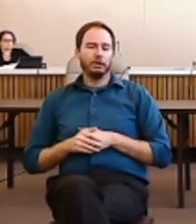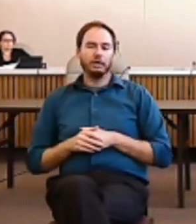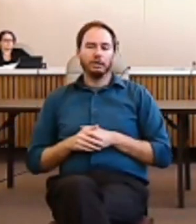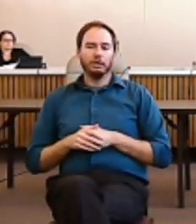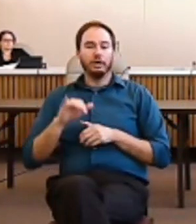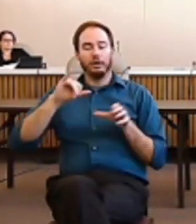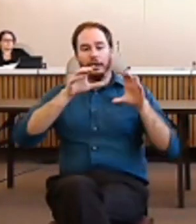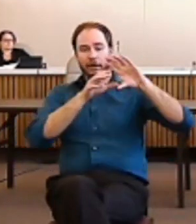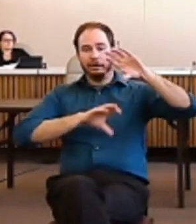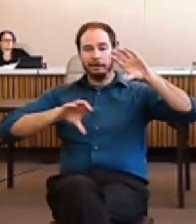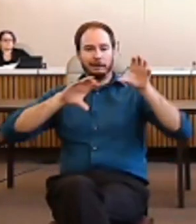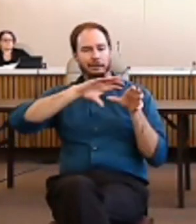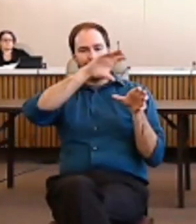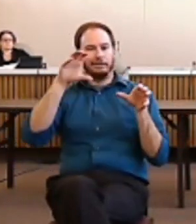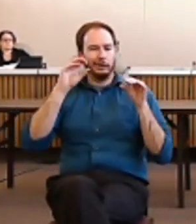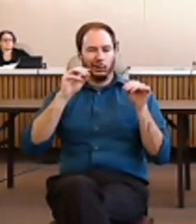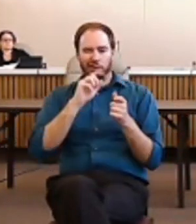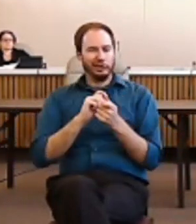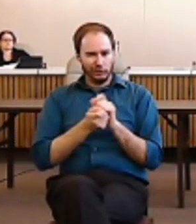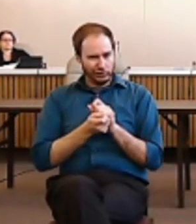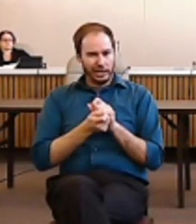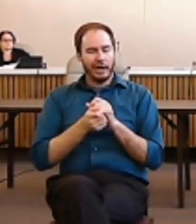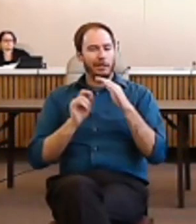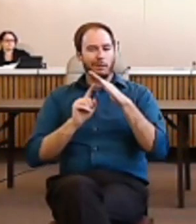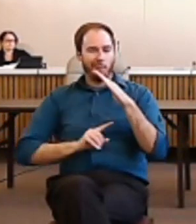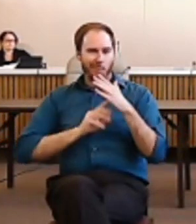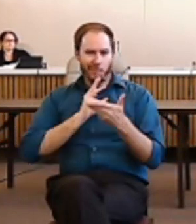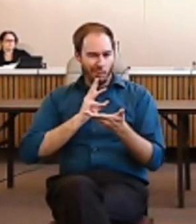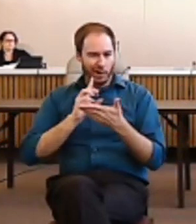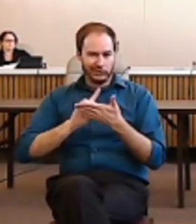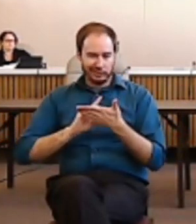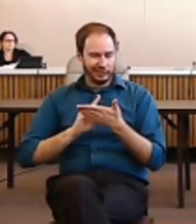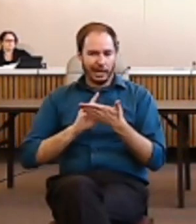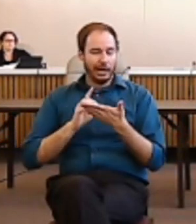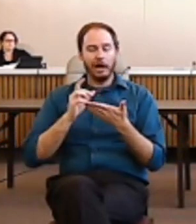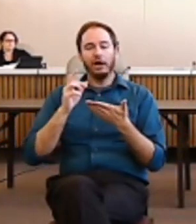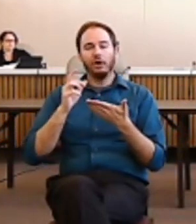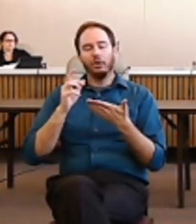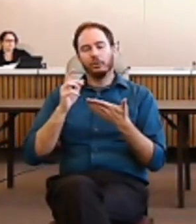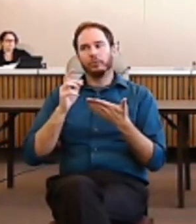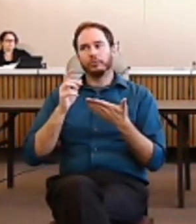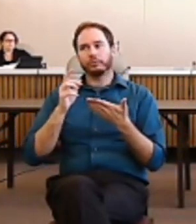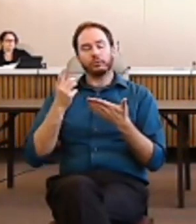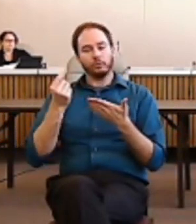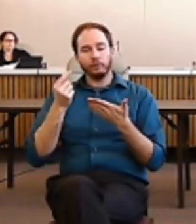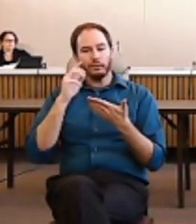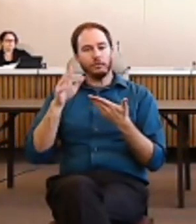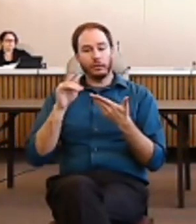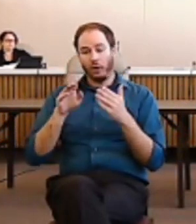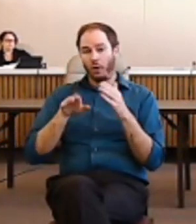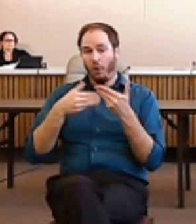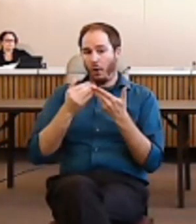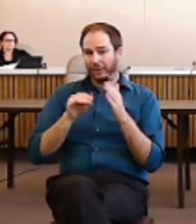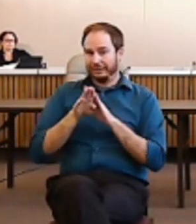Reorienting the site hasn't really changed the stormwater design that much. Eventually, essentially all of the developed area